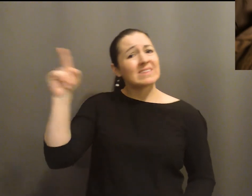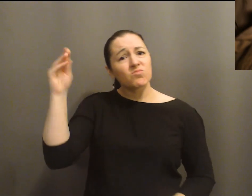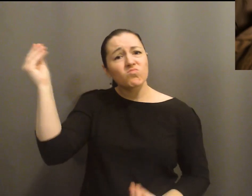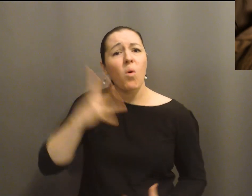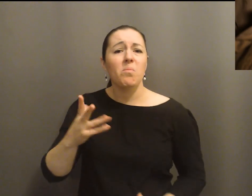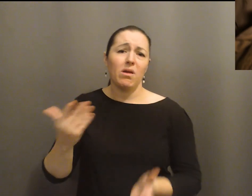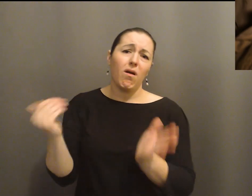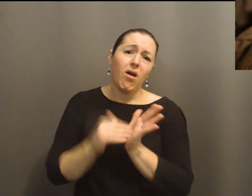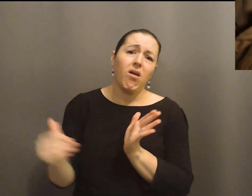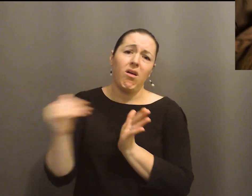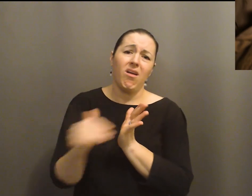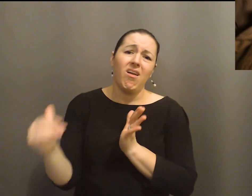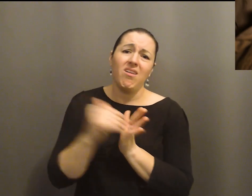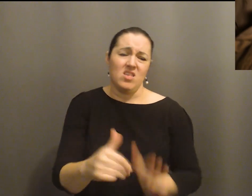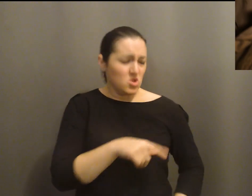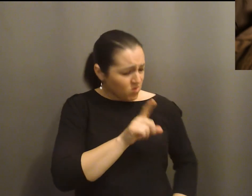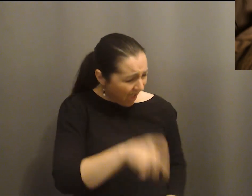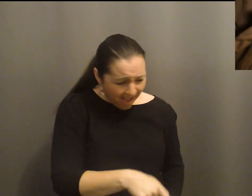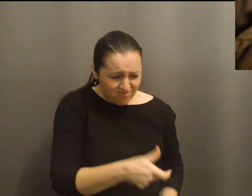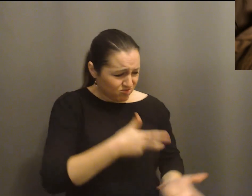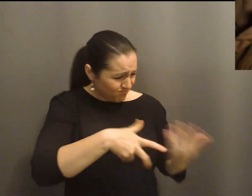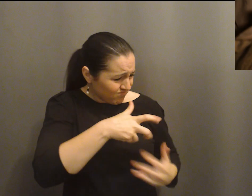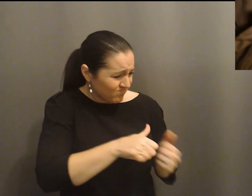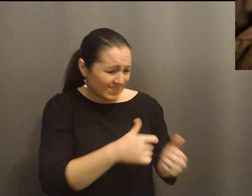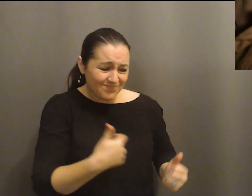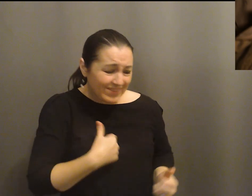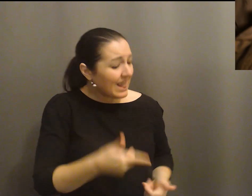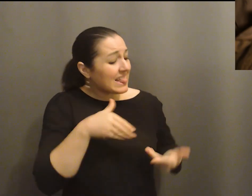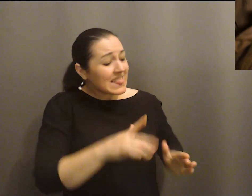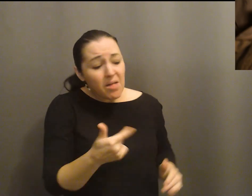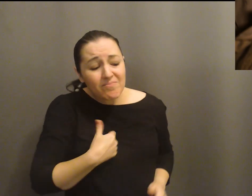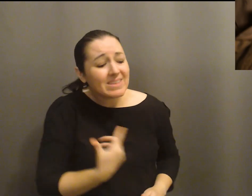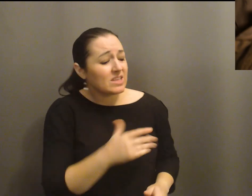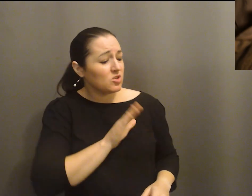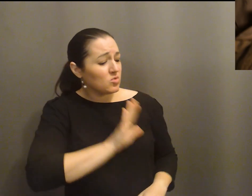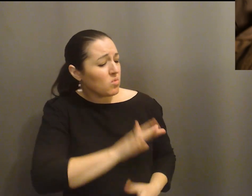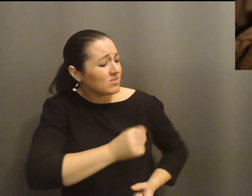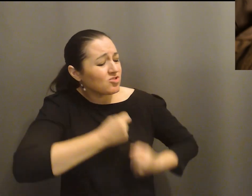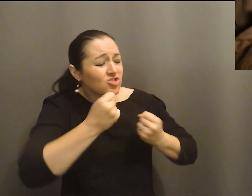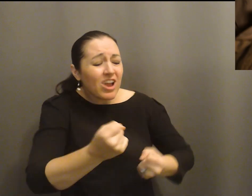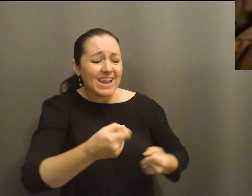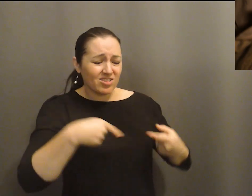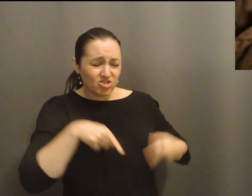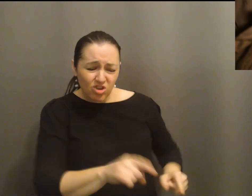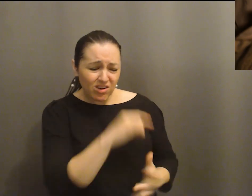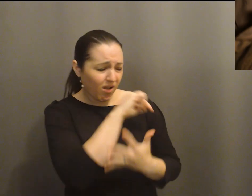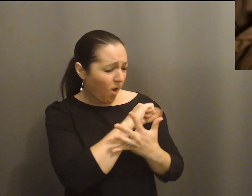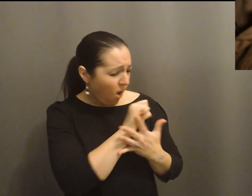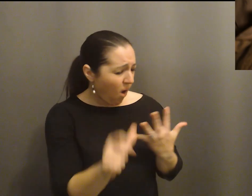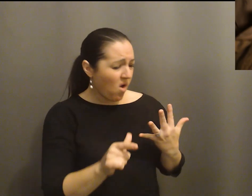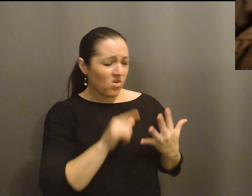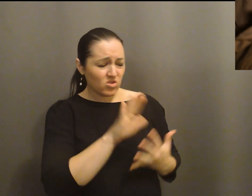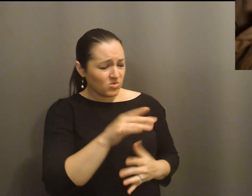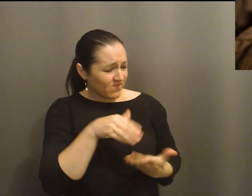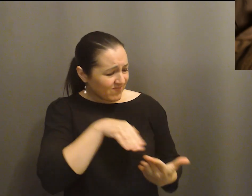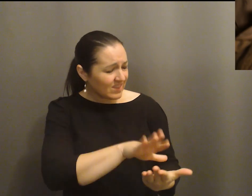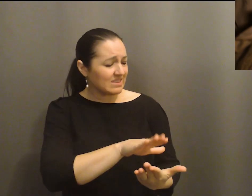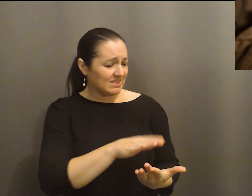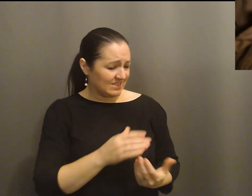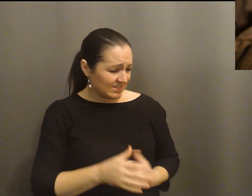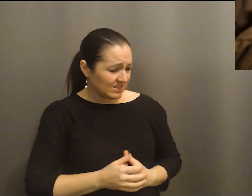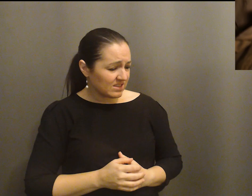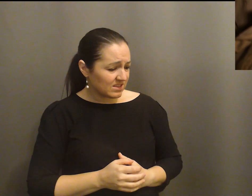within me Has told me over and over And over again You have to spend time with me You have to let me Be your strength In the midst of everything That you're facing